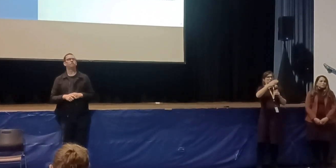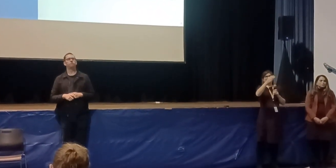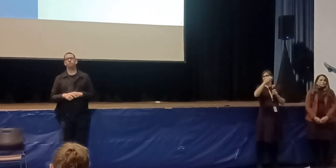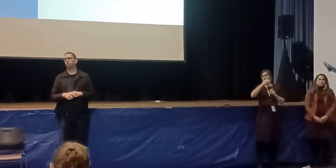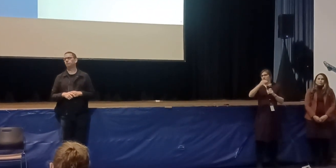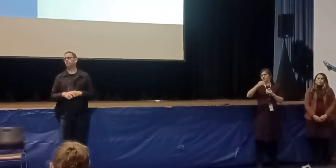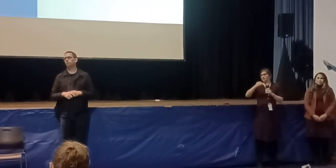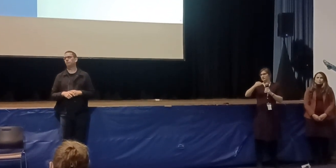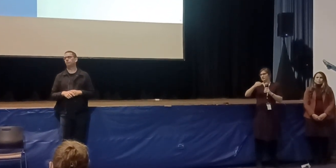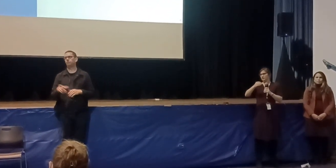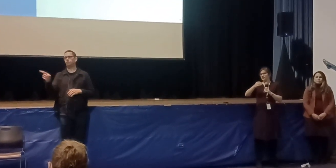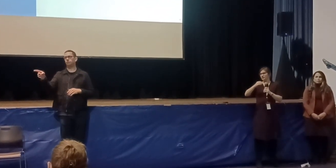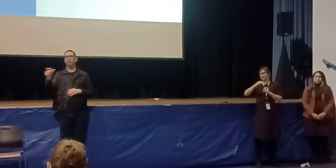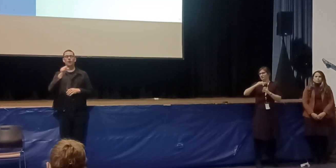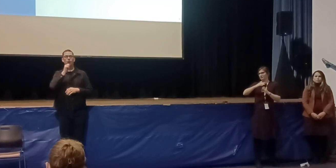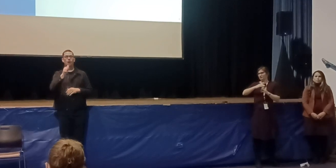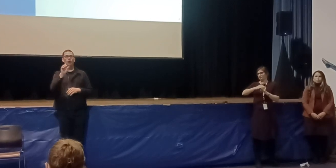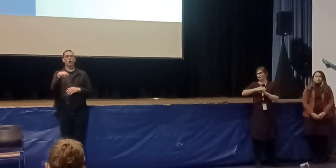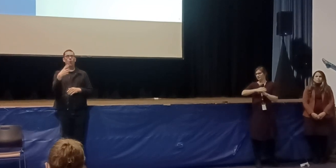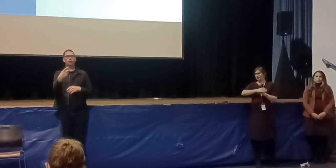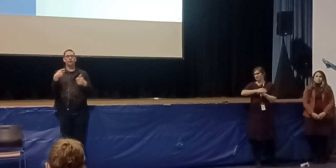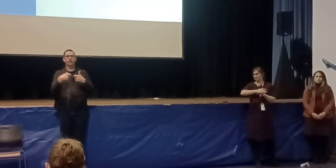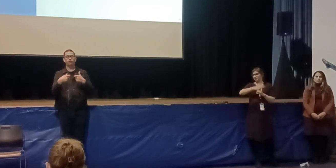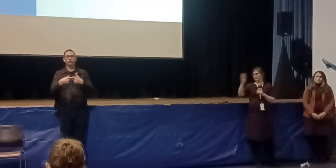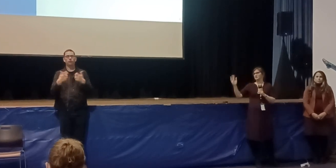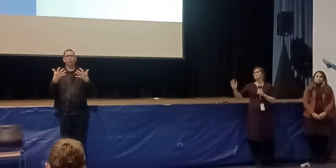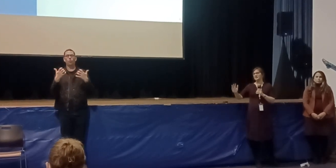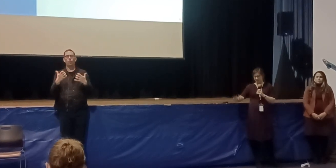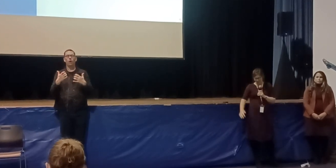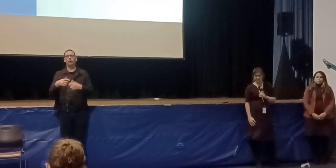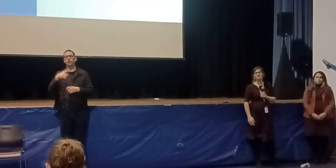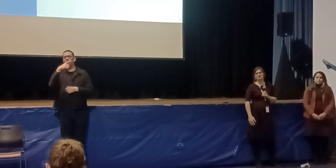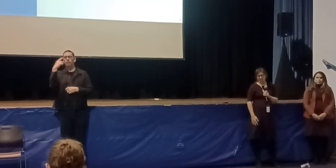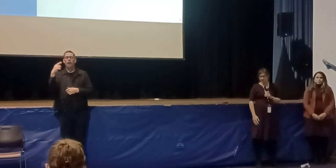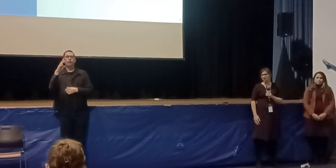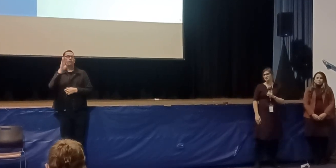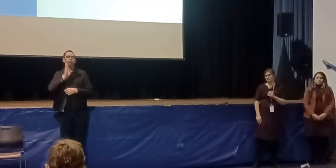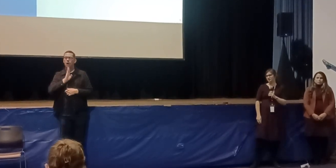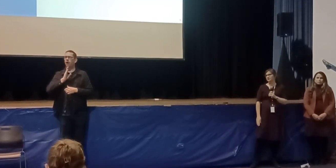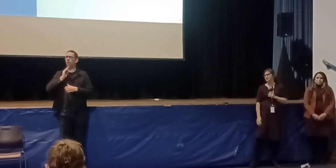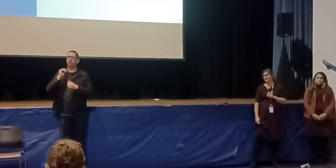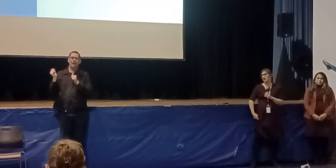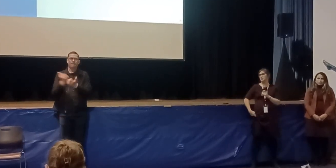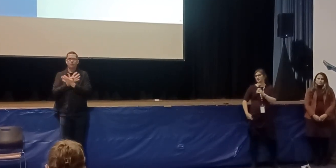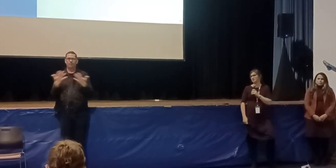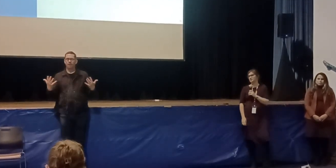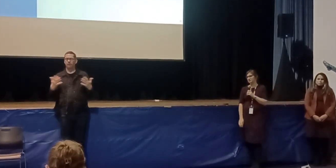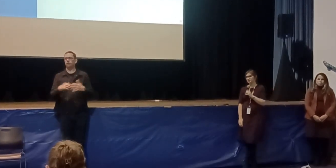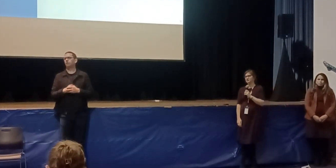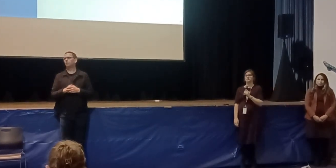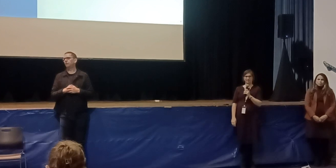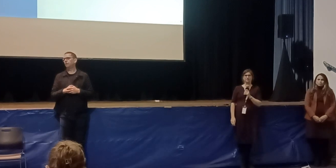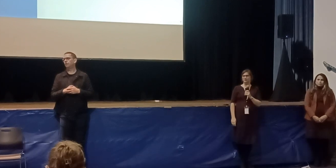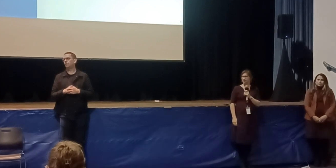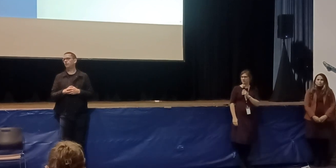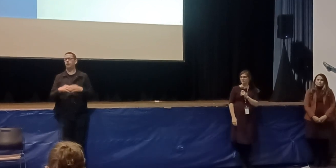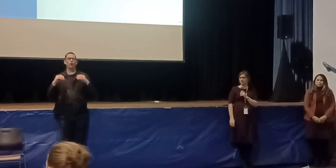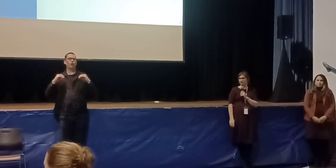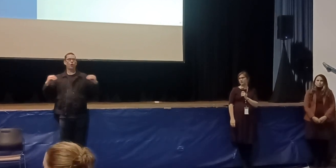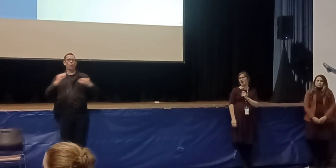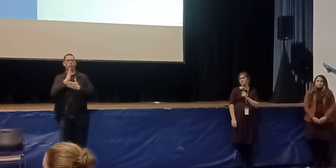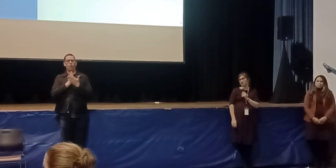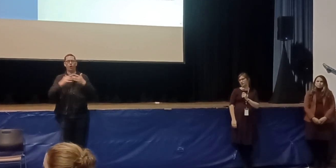And it's not just electrical. We want black and brown in every phase, architects, every phase. Yeah. There's no phase